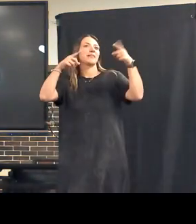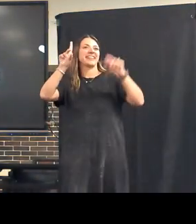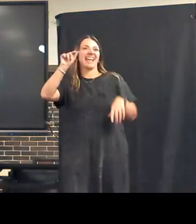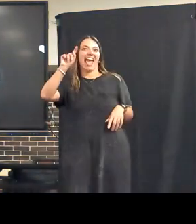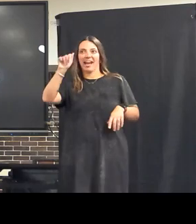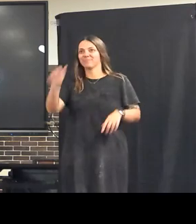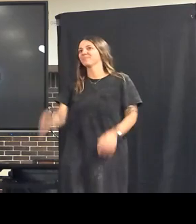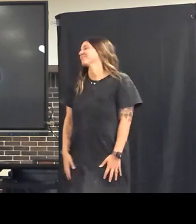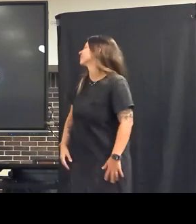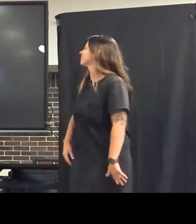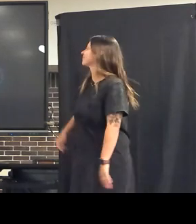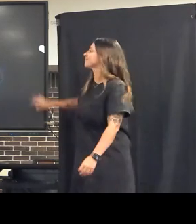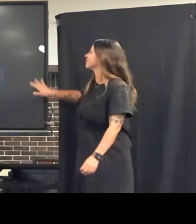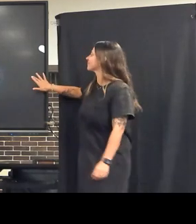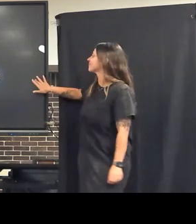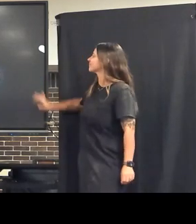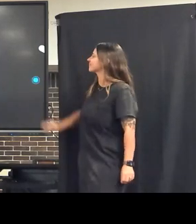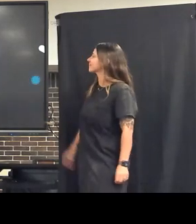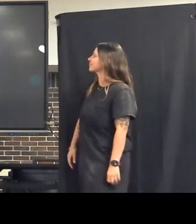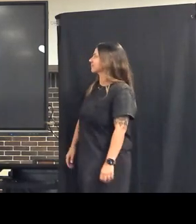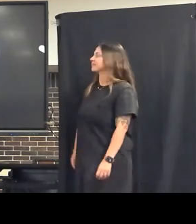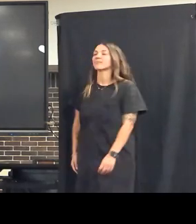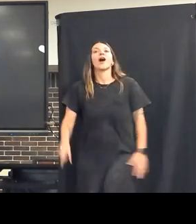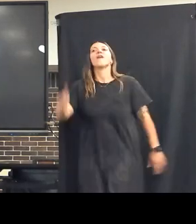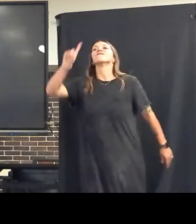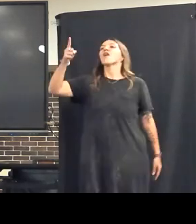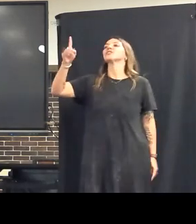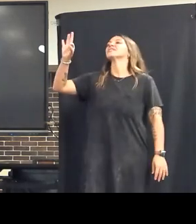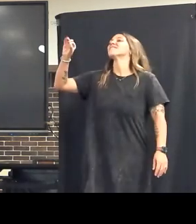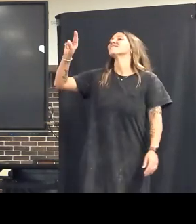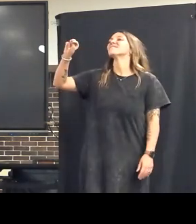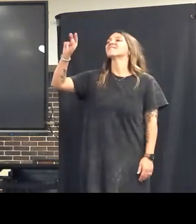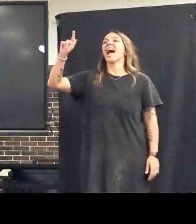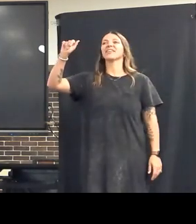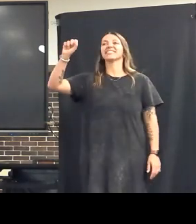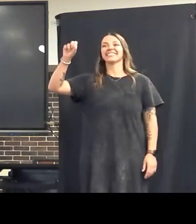Okay, so I'm going to talk about student achievement data.